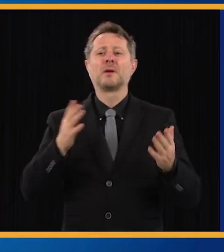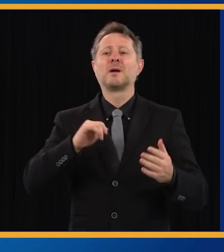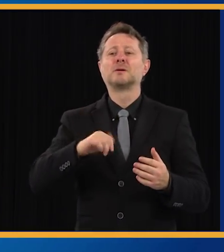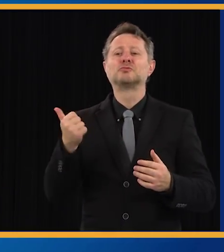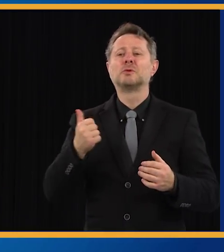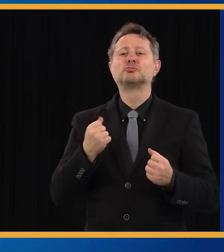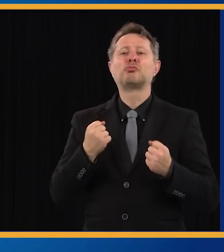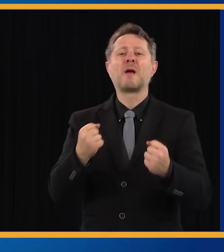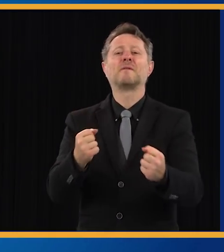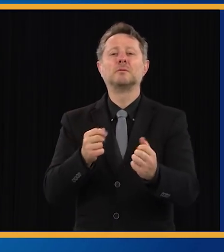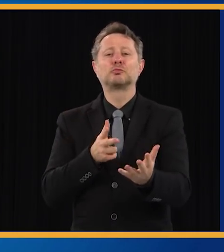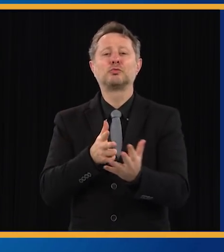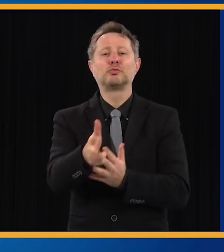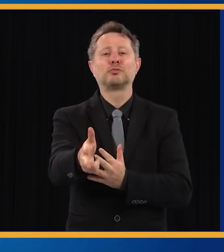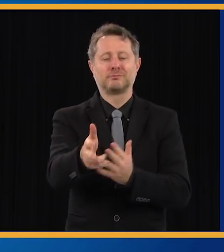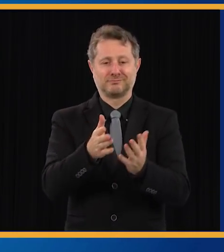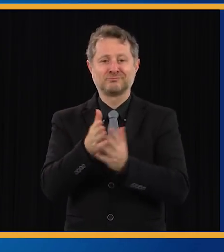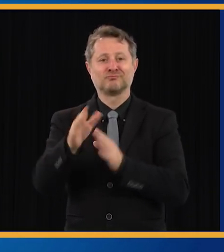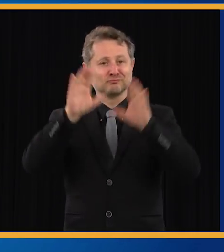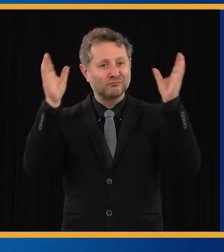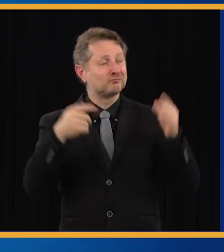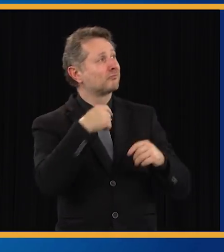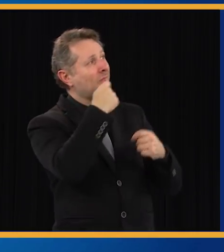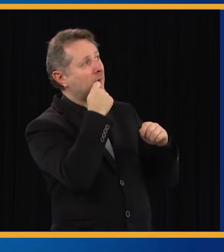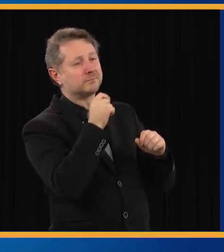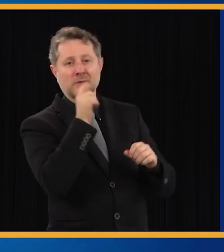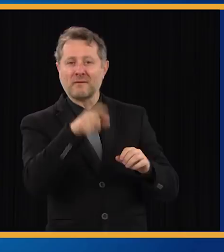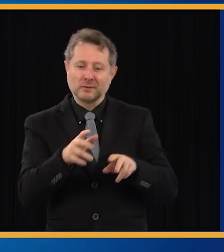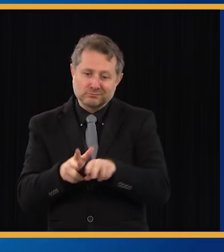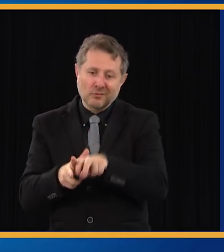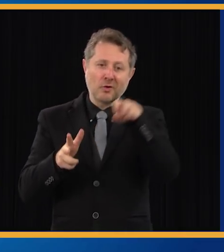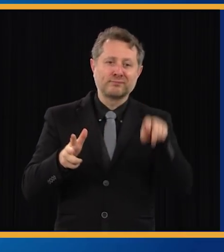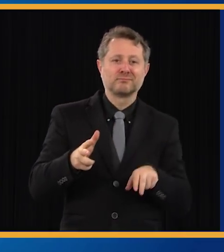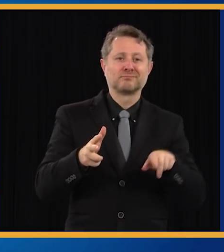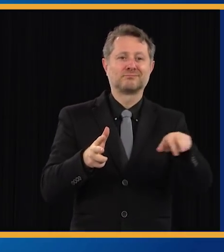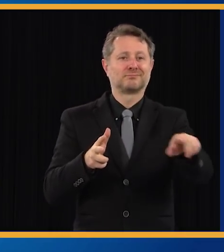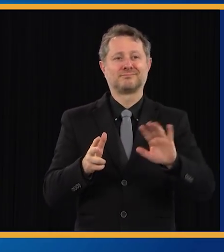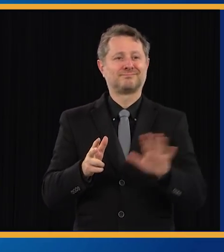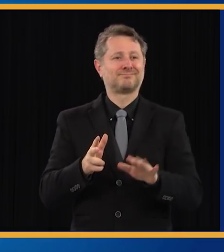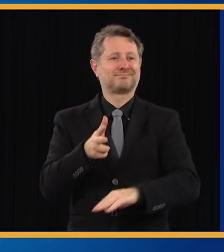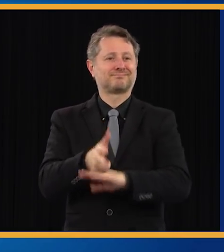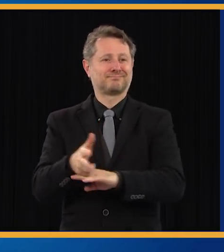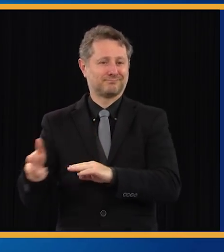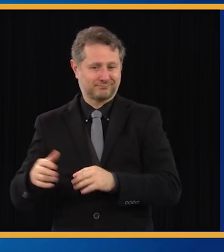testing sites for those people this week.